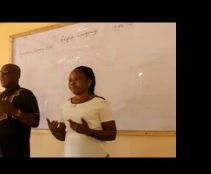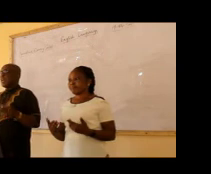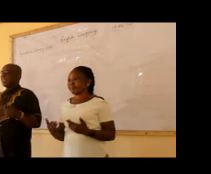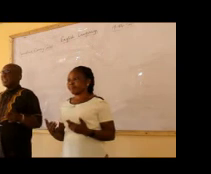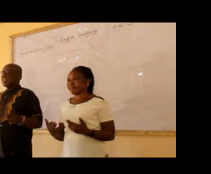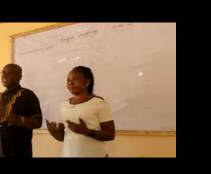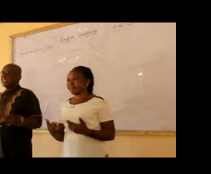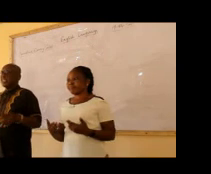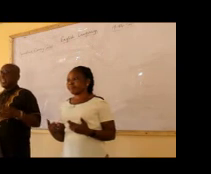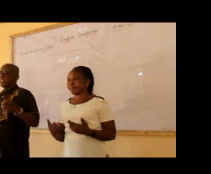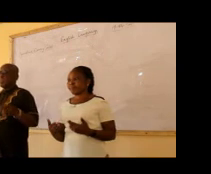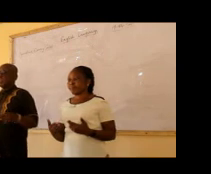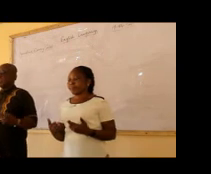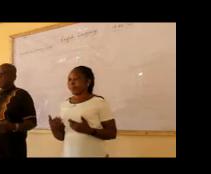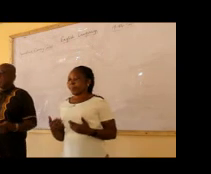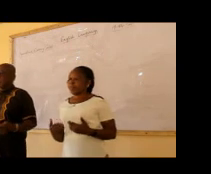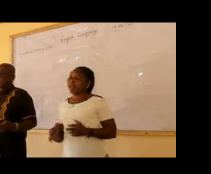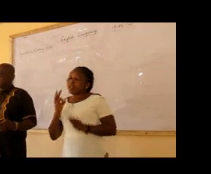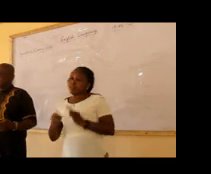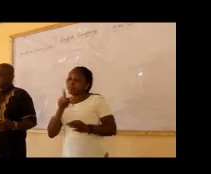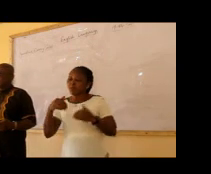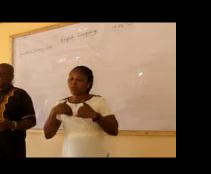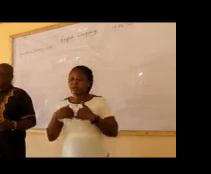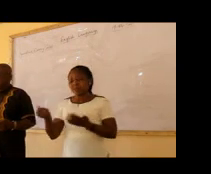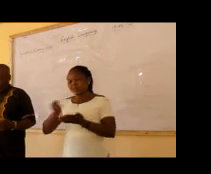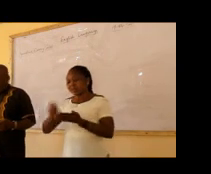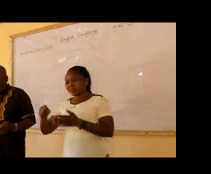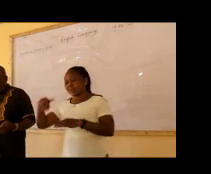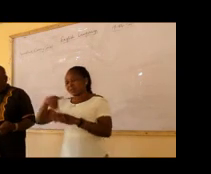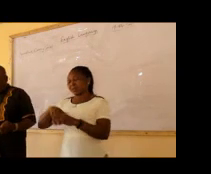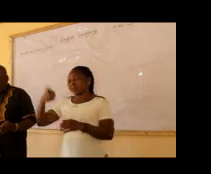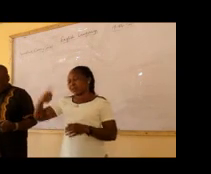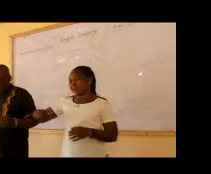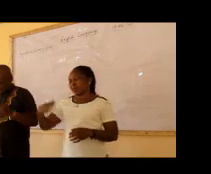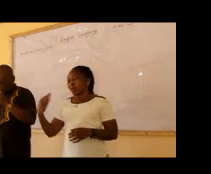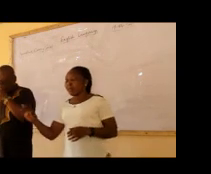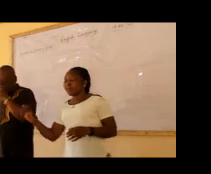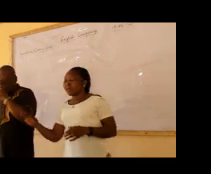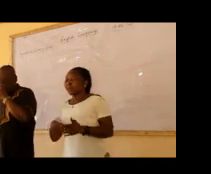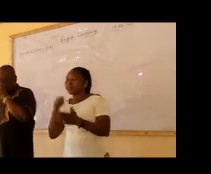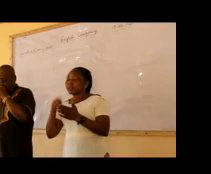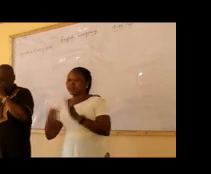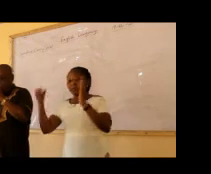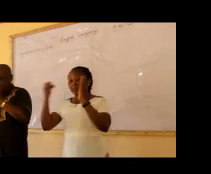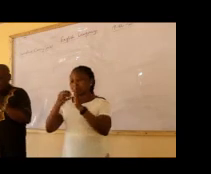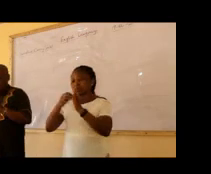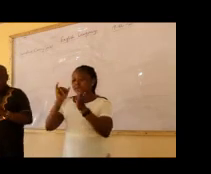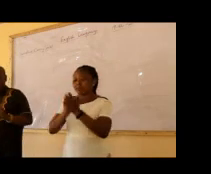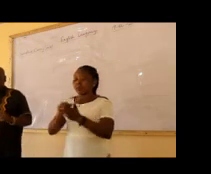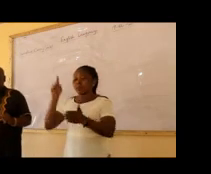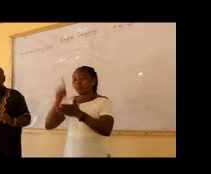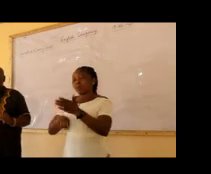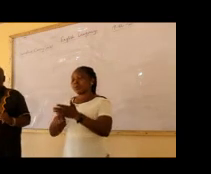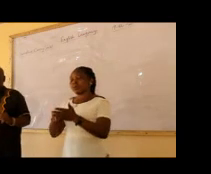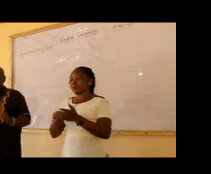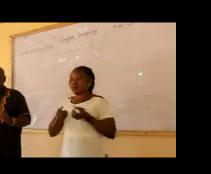If you have written in any of the paragraphs that what caused the accident